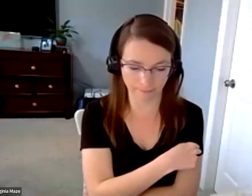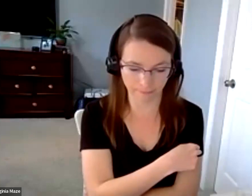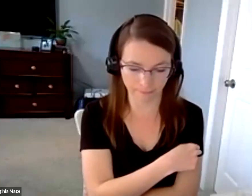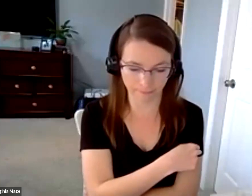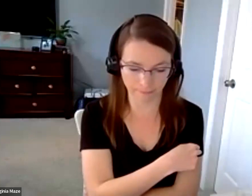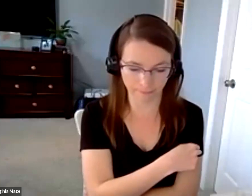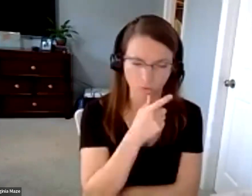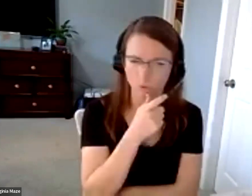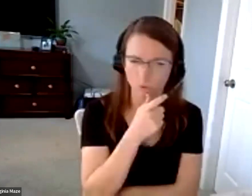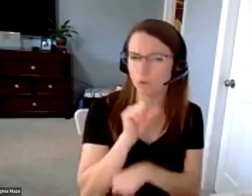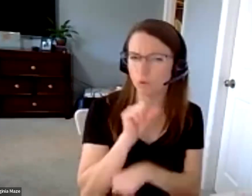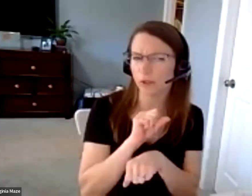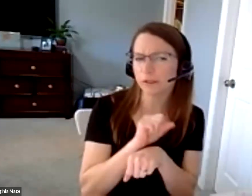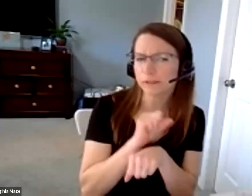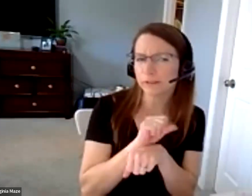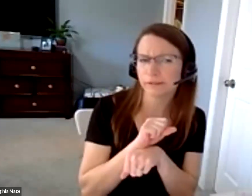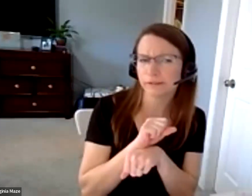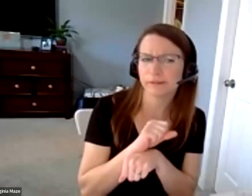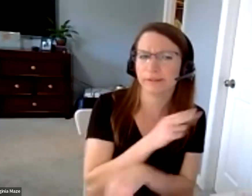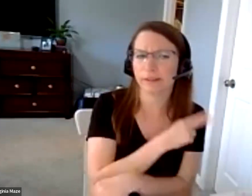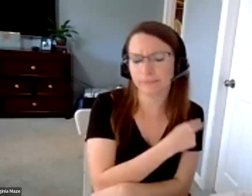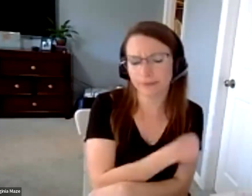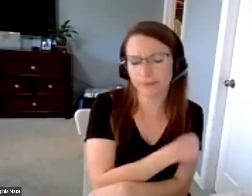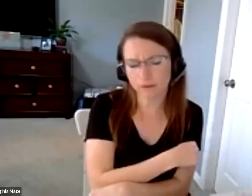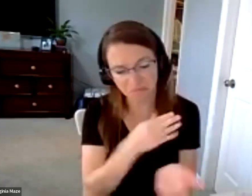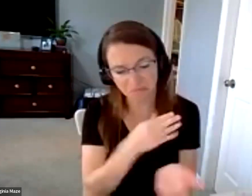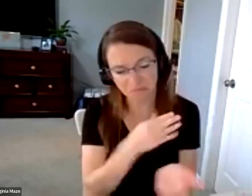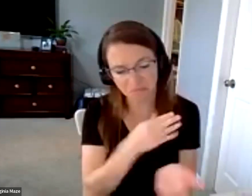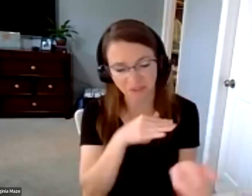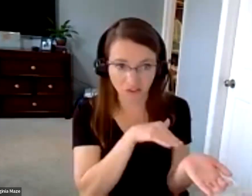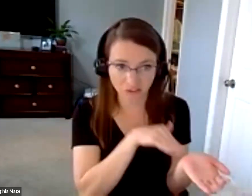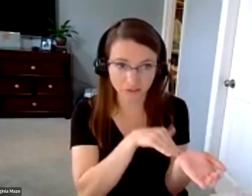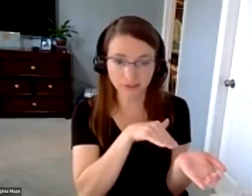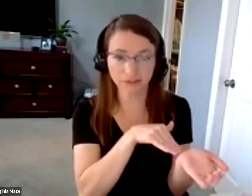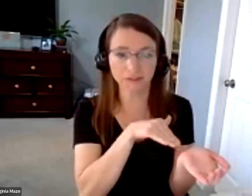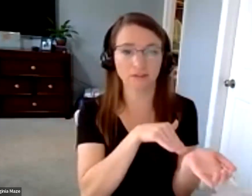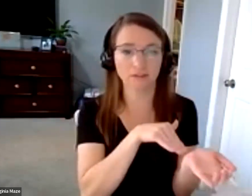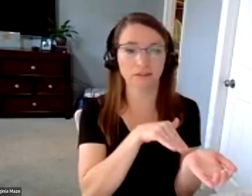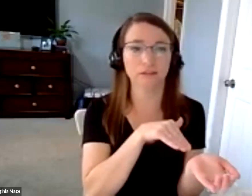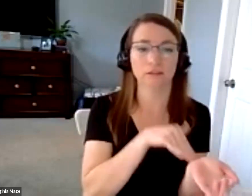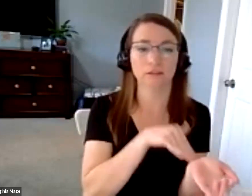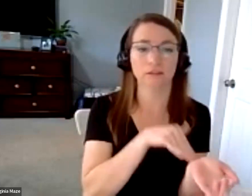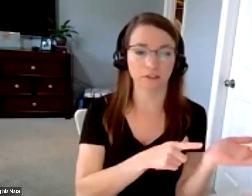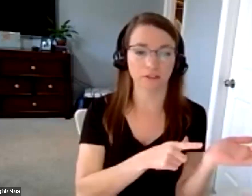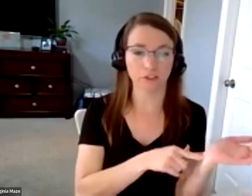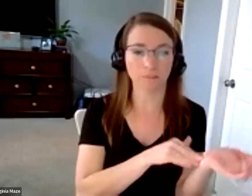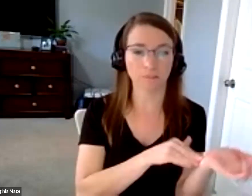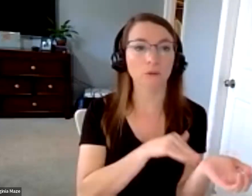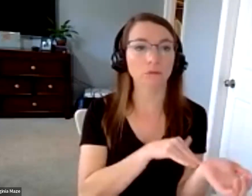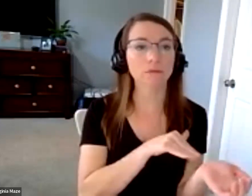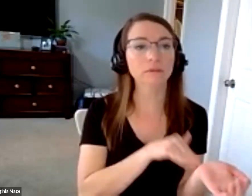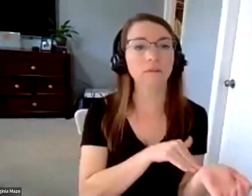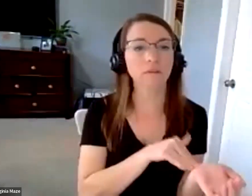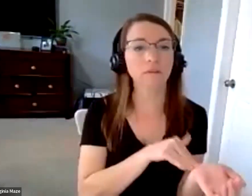All right. So who works at the hospital? You have doctors. So you're just touching your